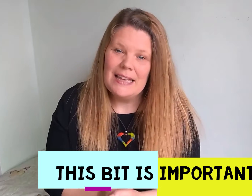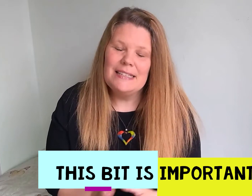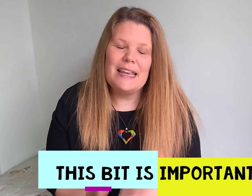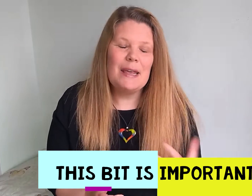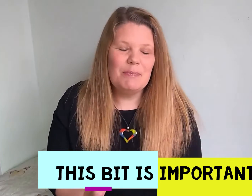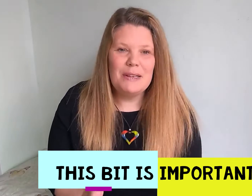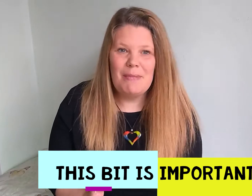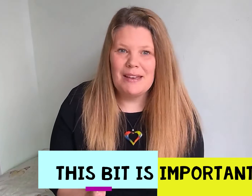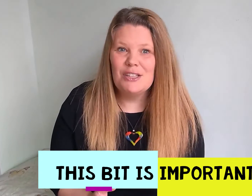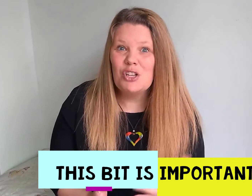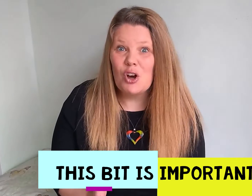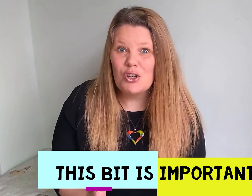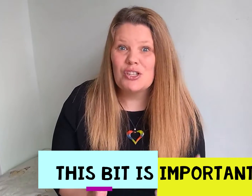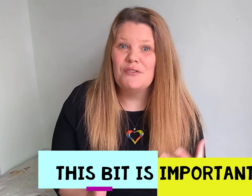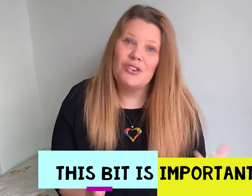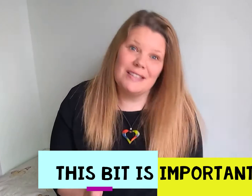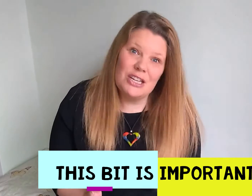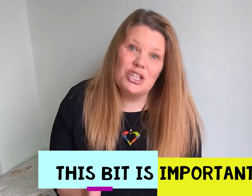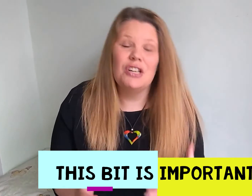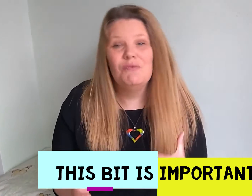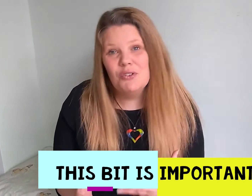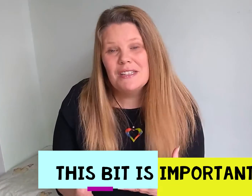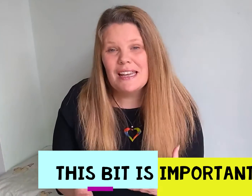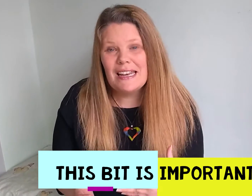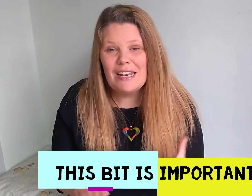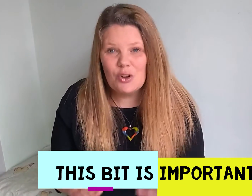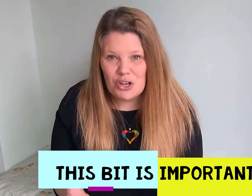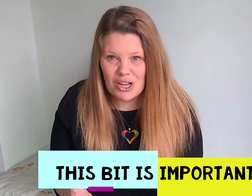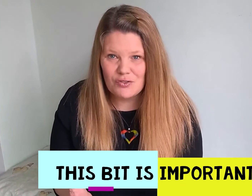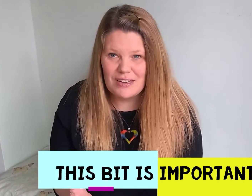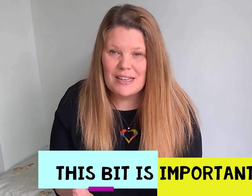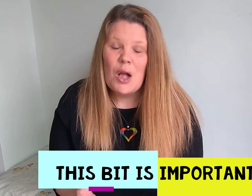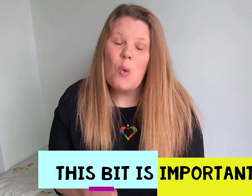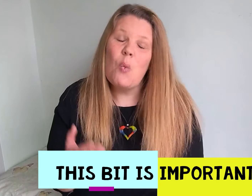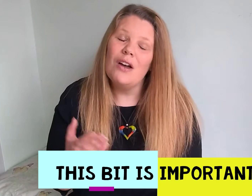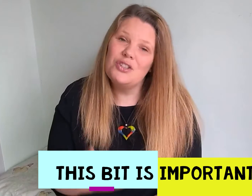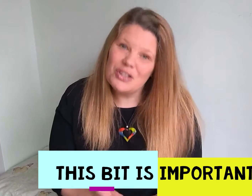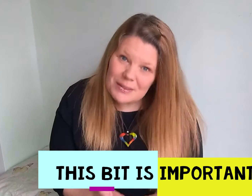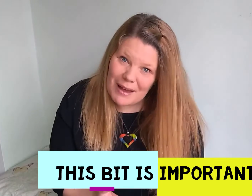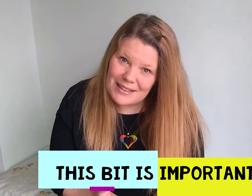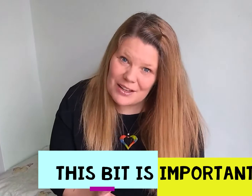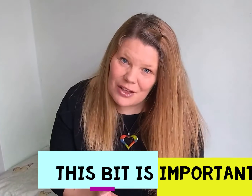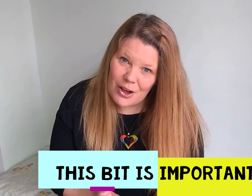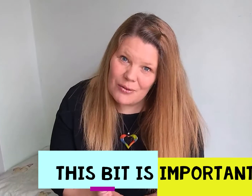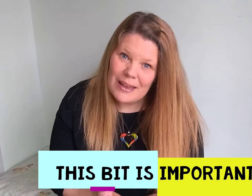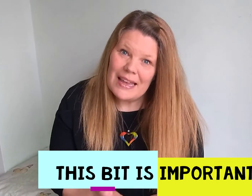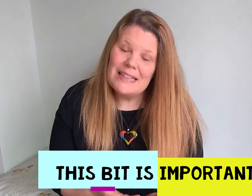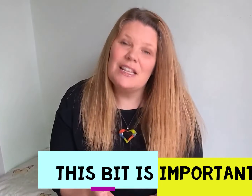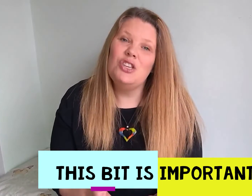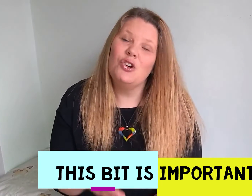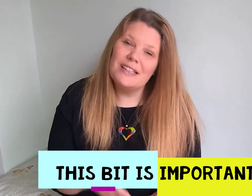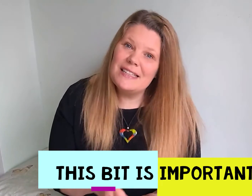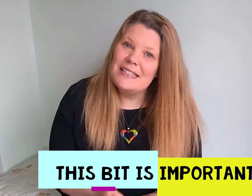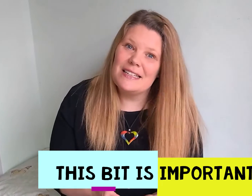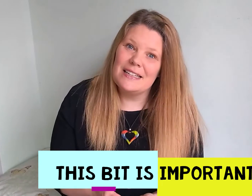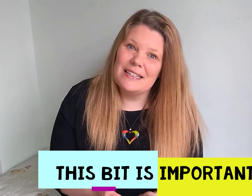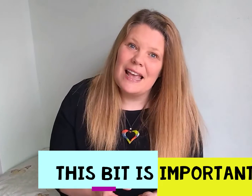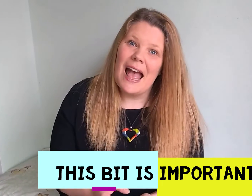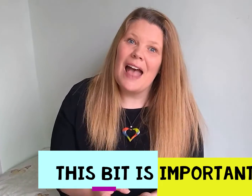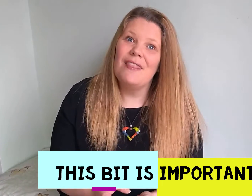to implement songs of transition and routine in your nurseries. What does matter though is that you're consistent, and that